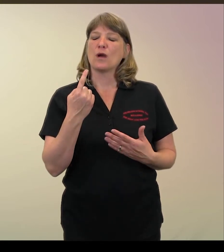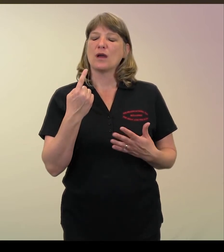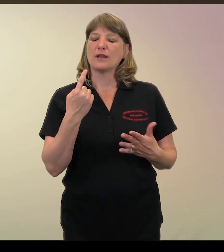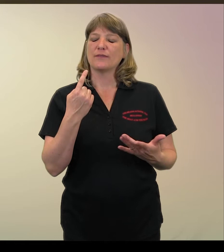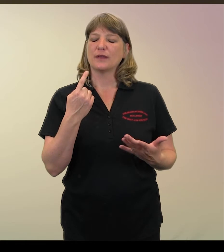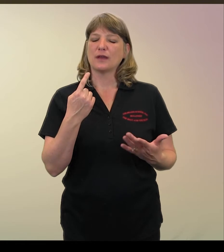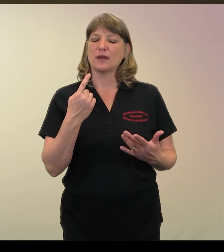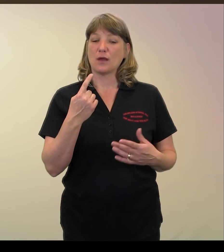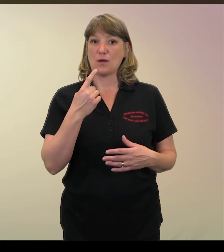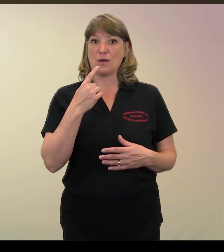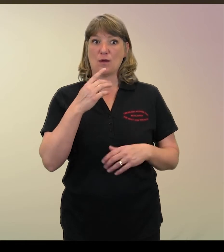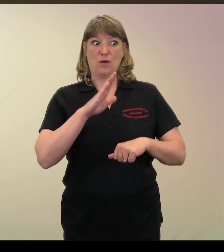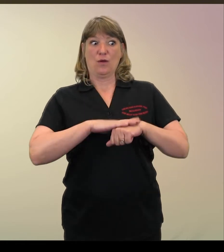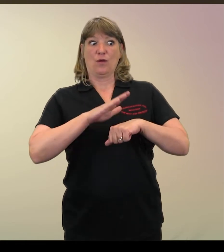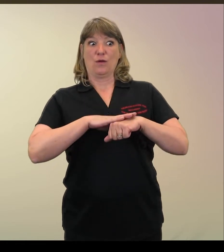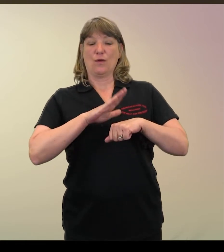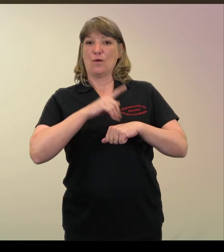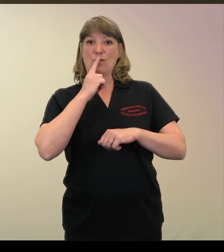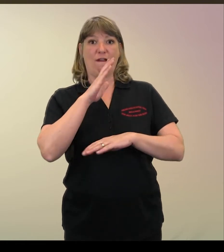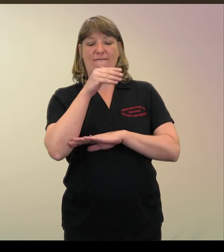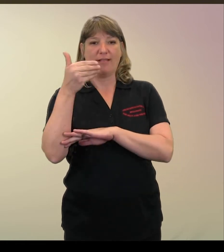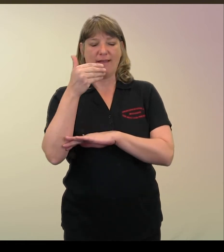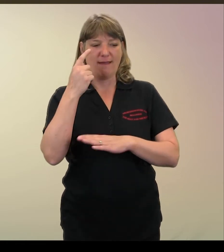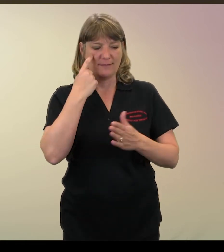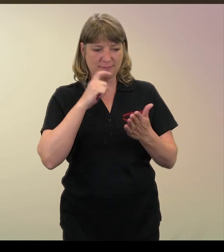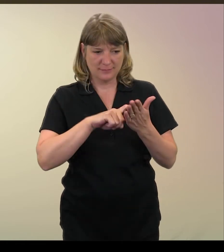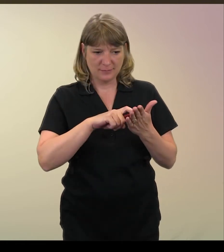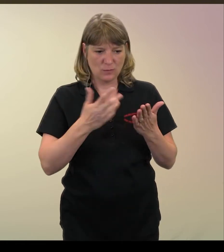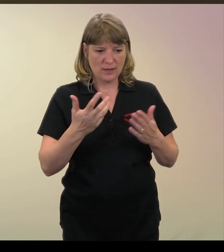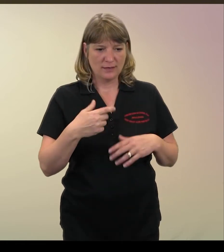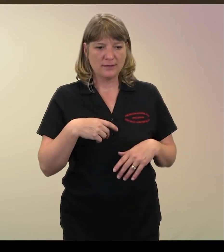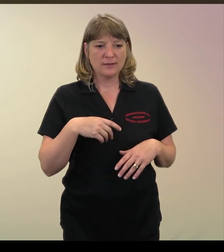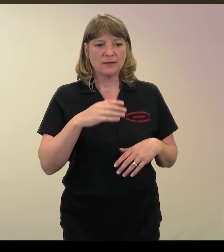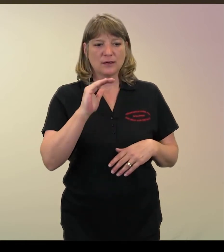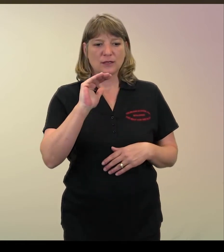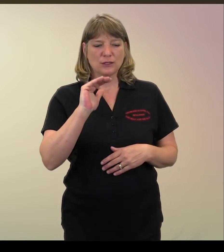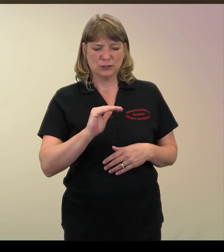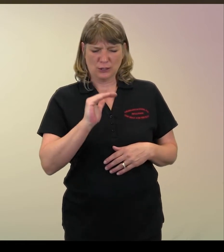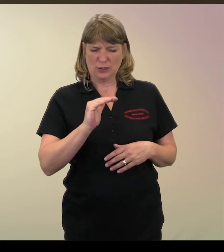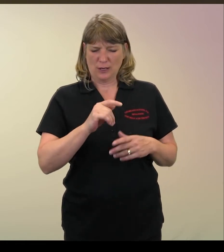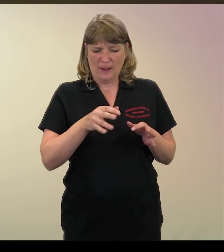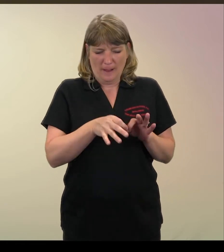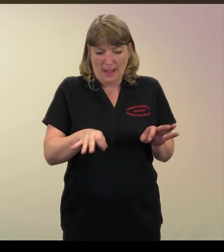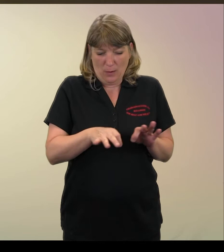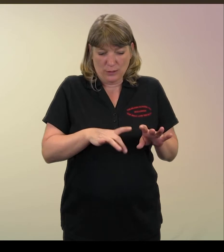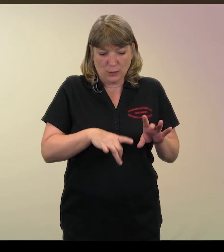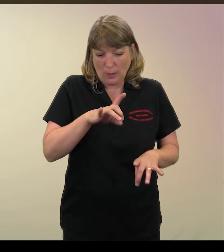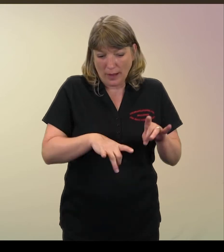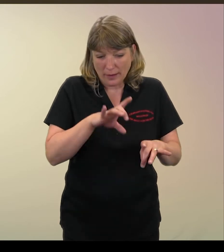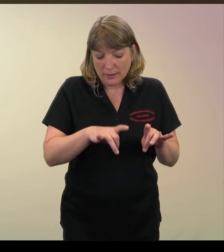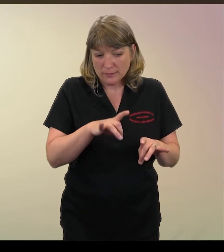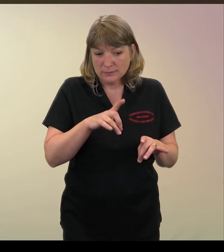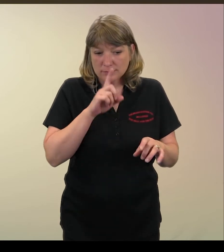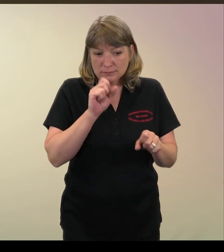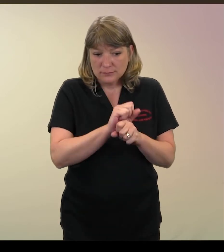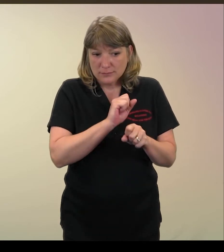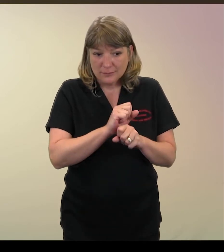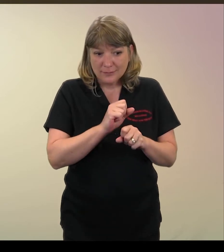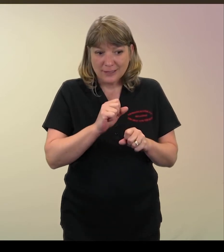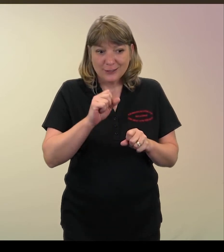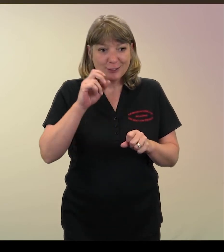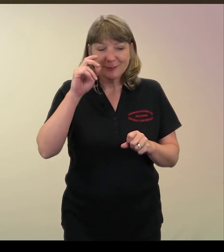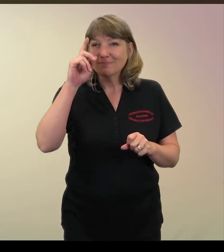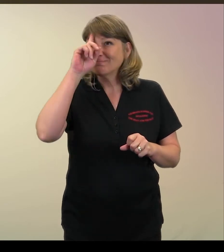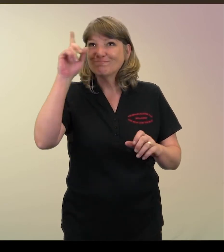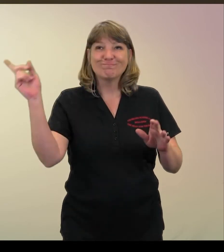One of the big red flags that we look at is as children are acquiring language, are they starting